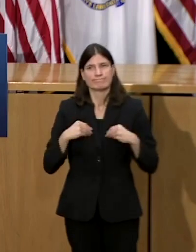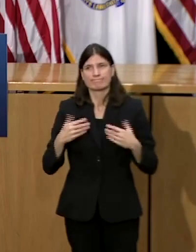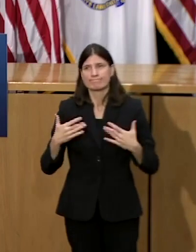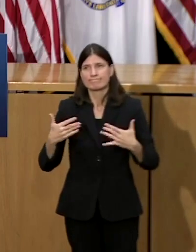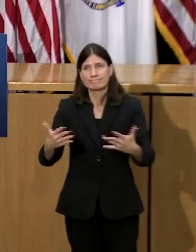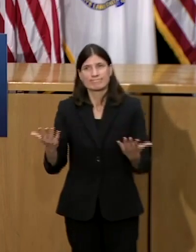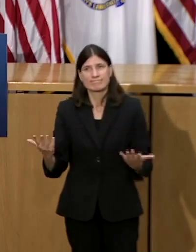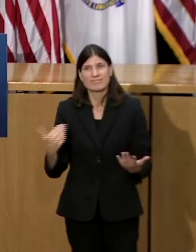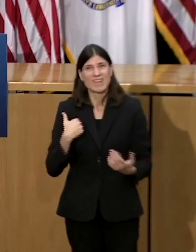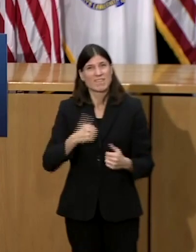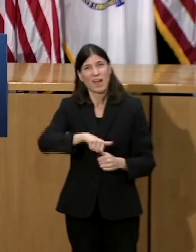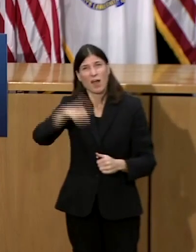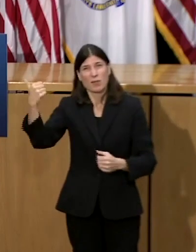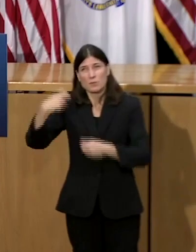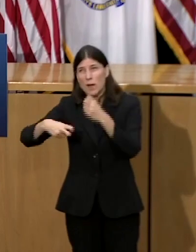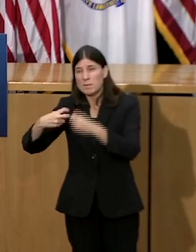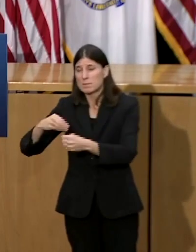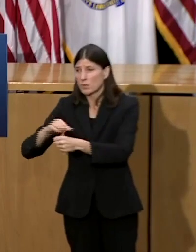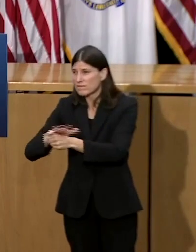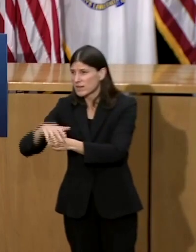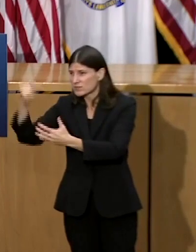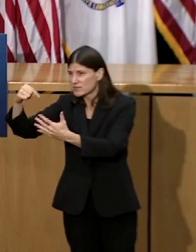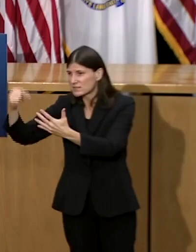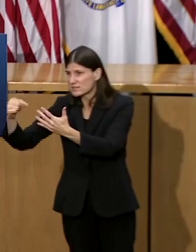And finally,